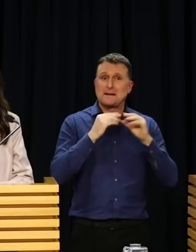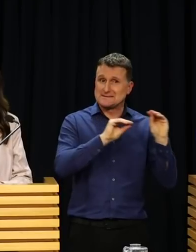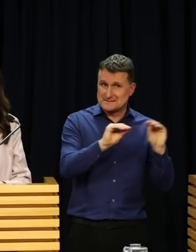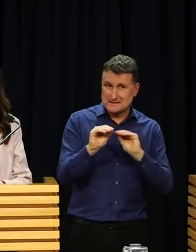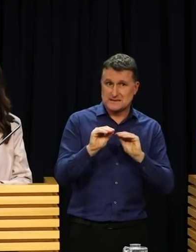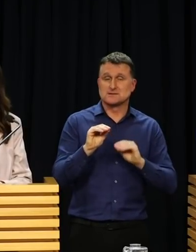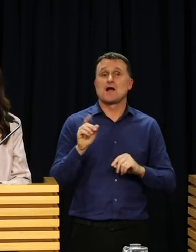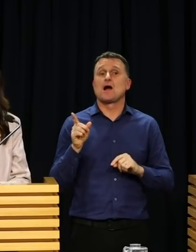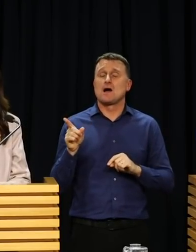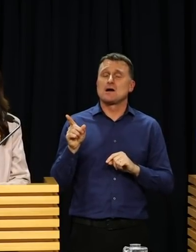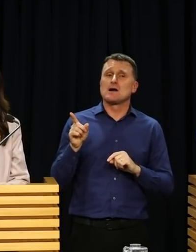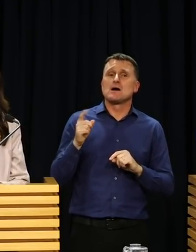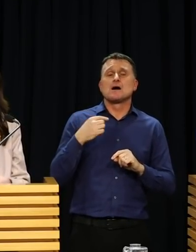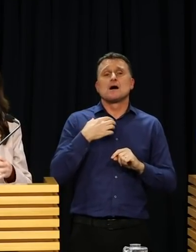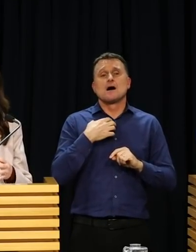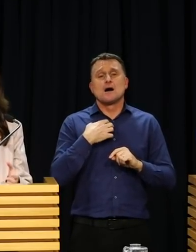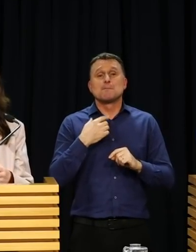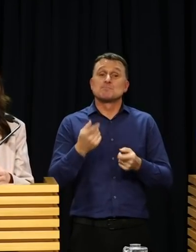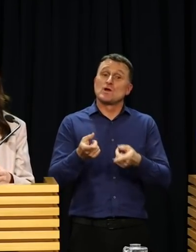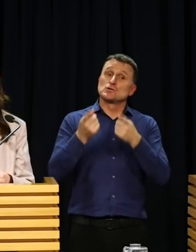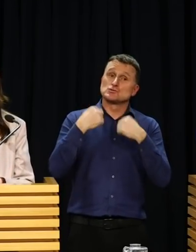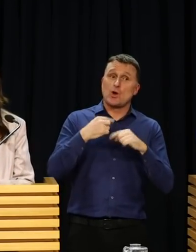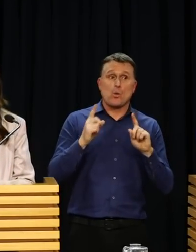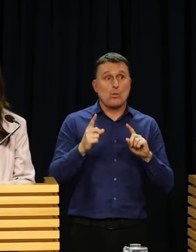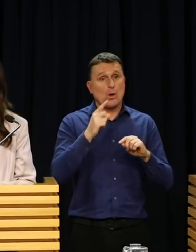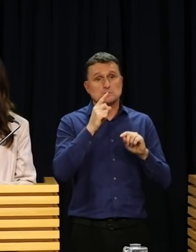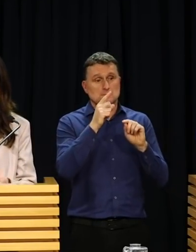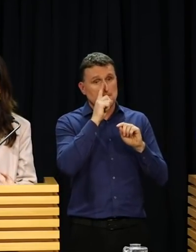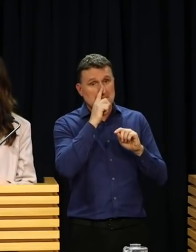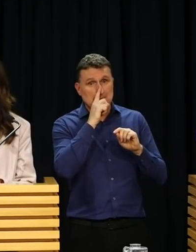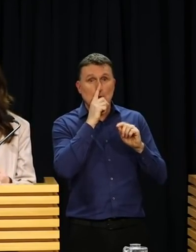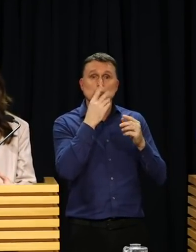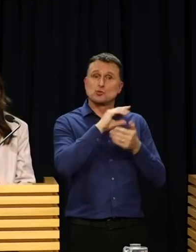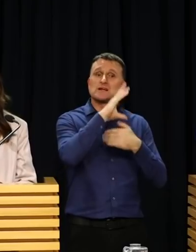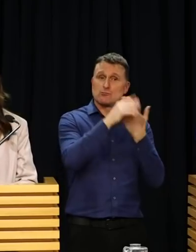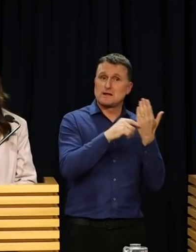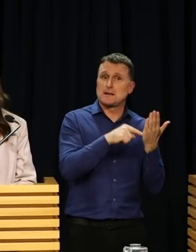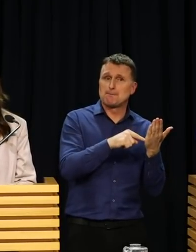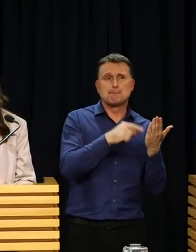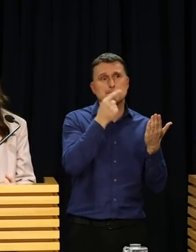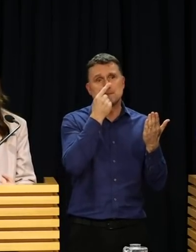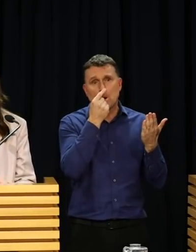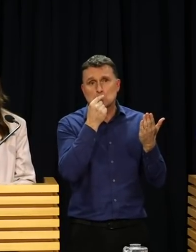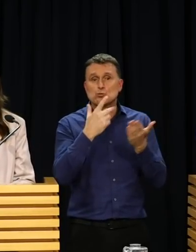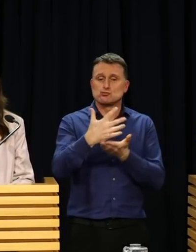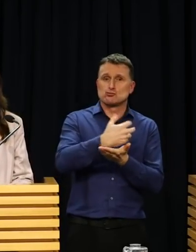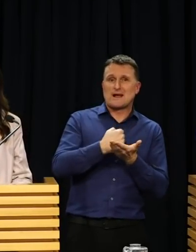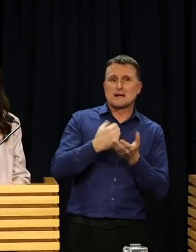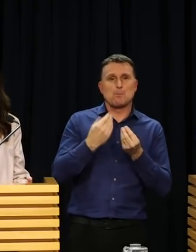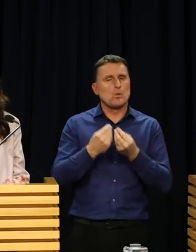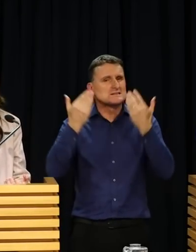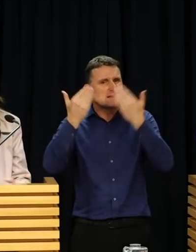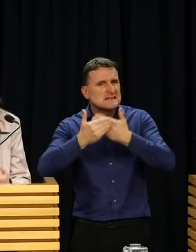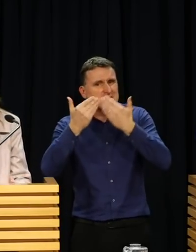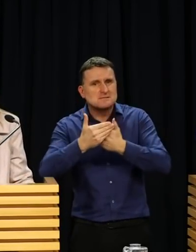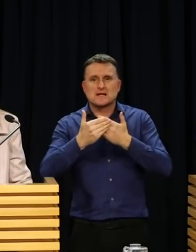told by those who work with our curriculum that there are resources around the Dawn Raids, but this is